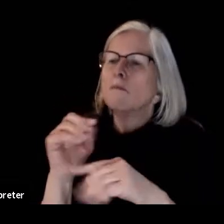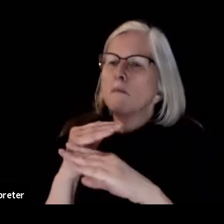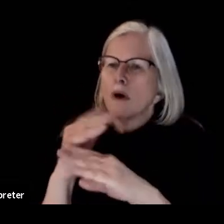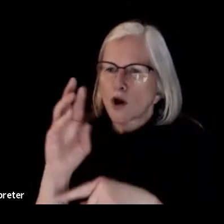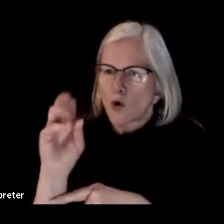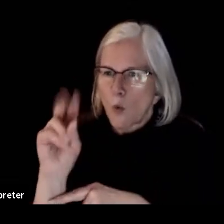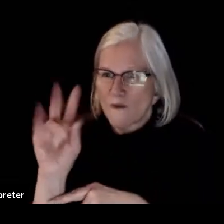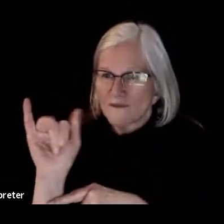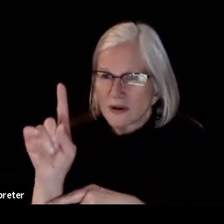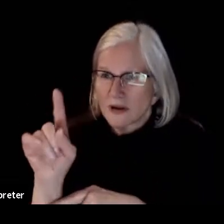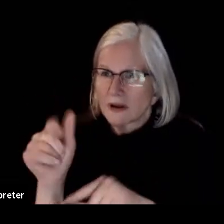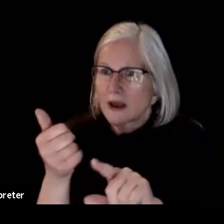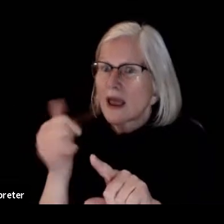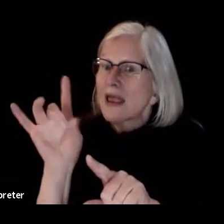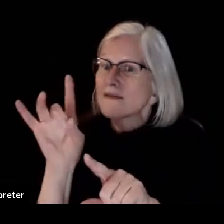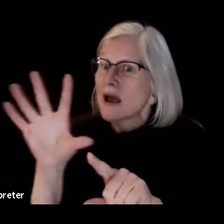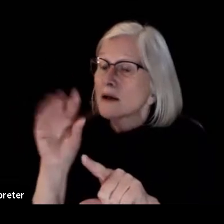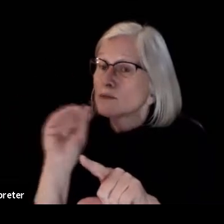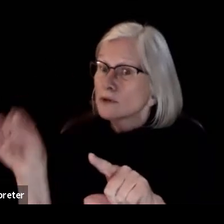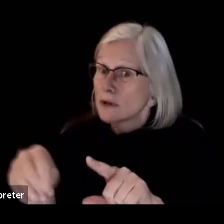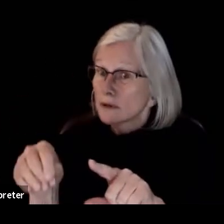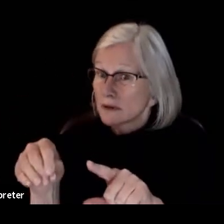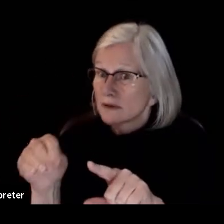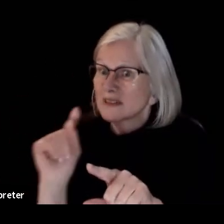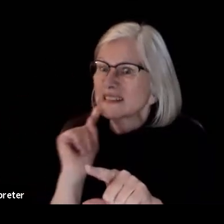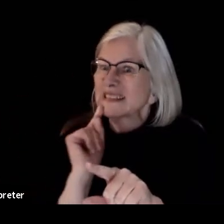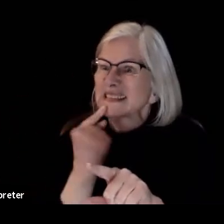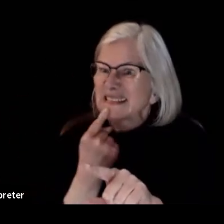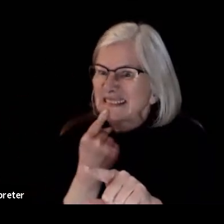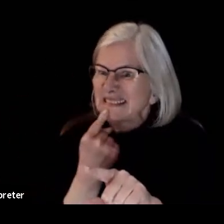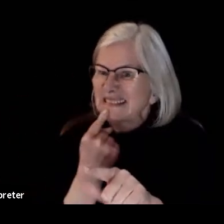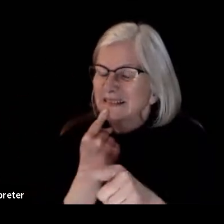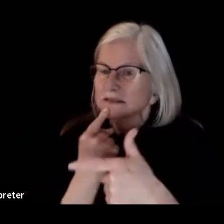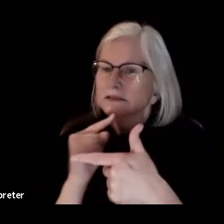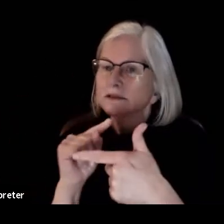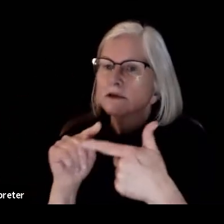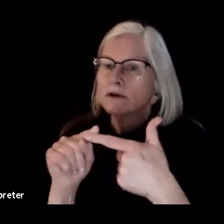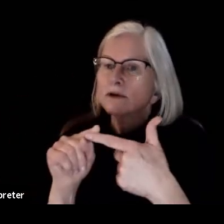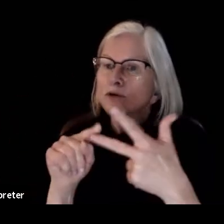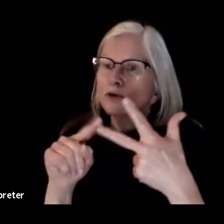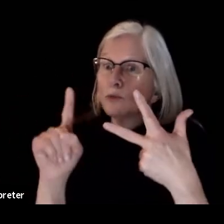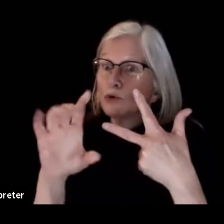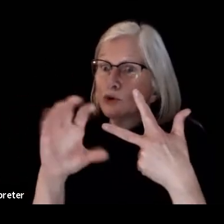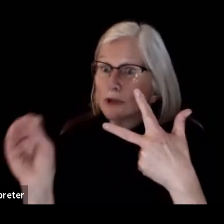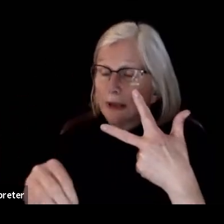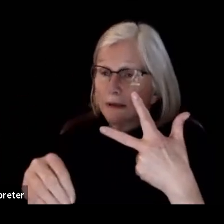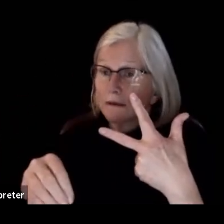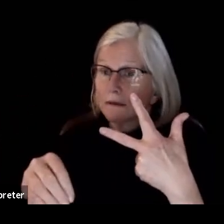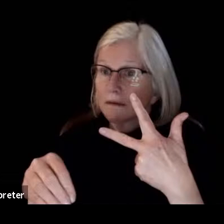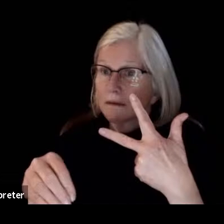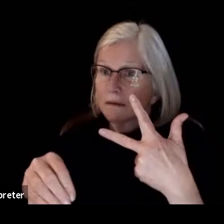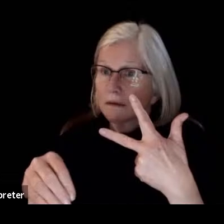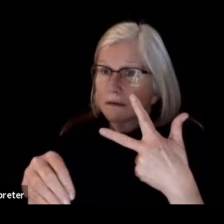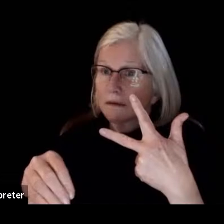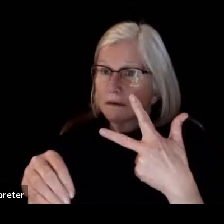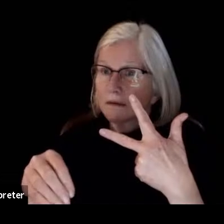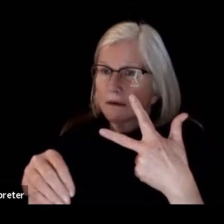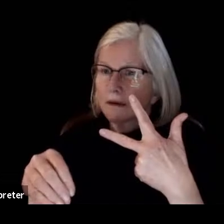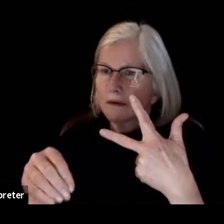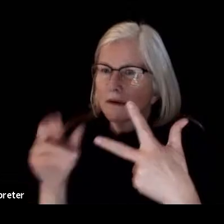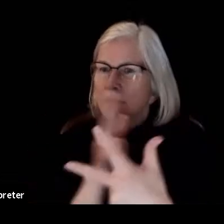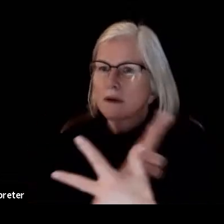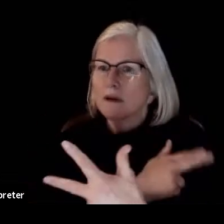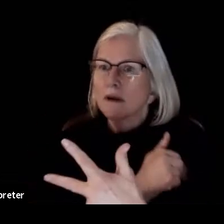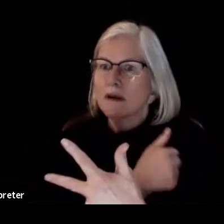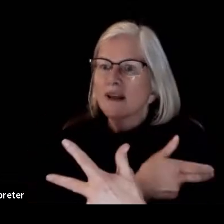effective, and it is 100% effective against COVID-related hospitalization and death. So it is a very